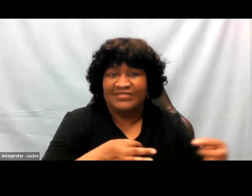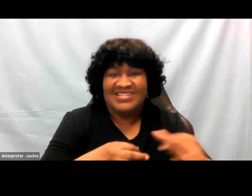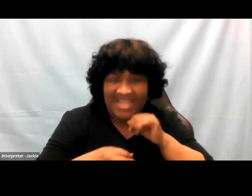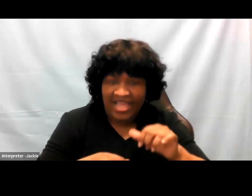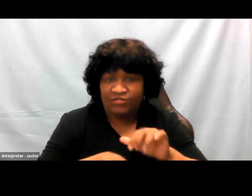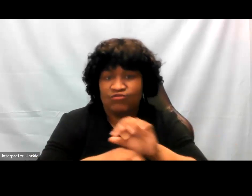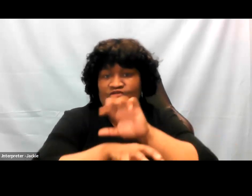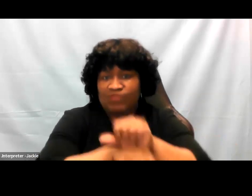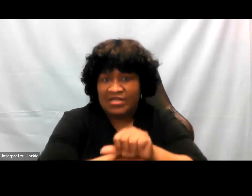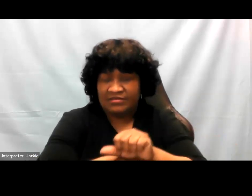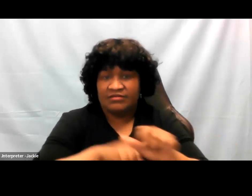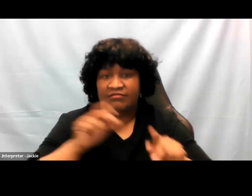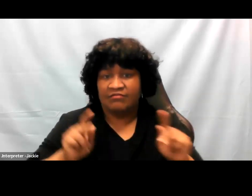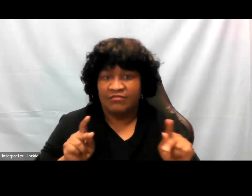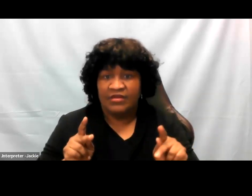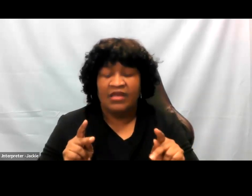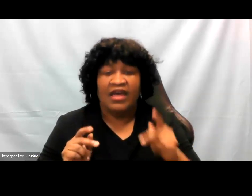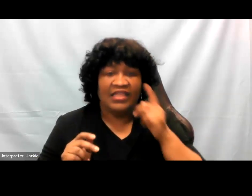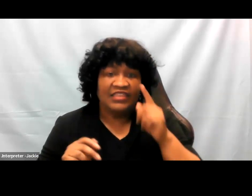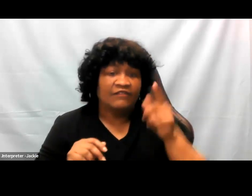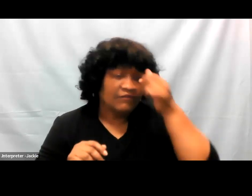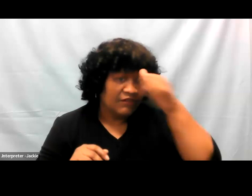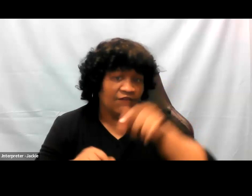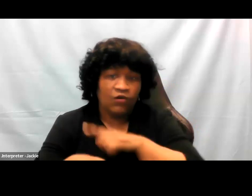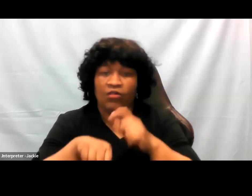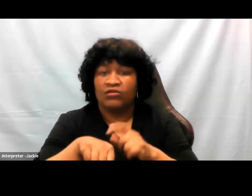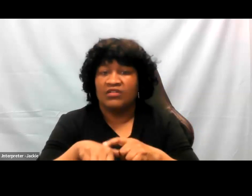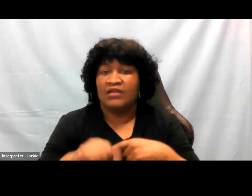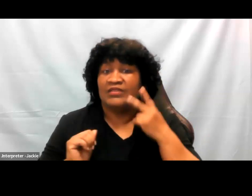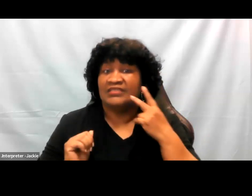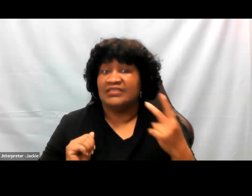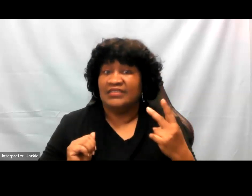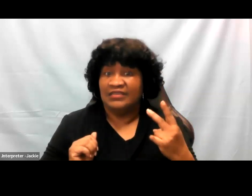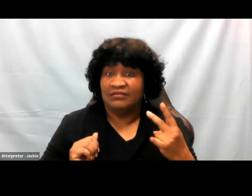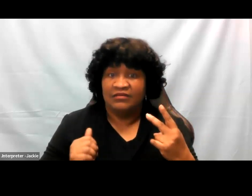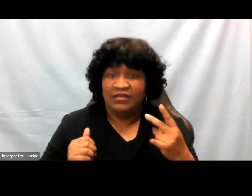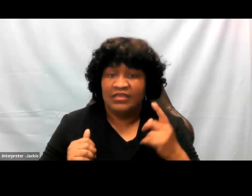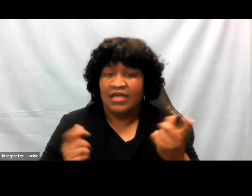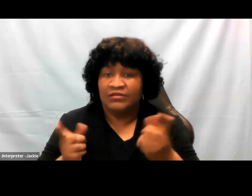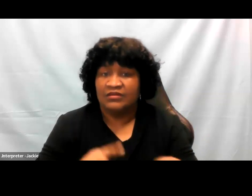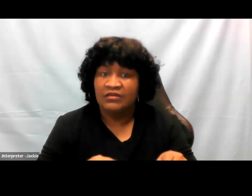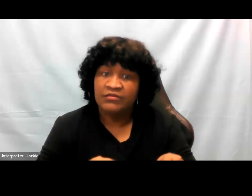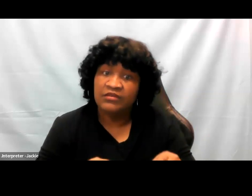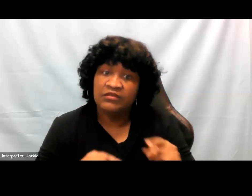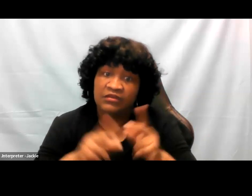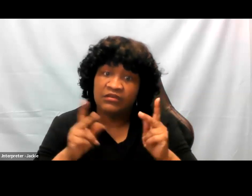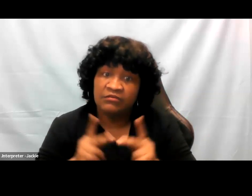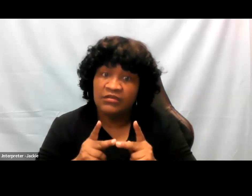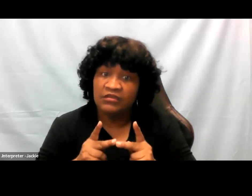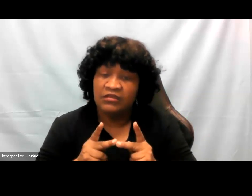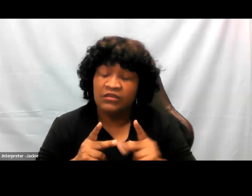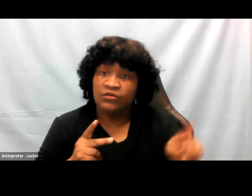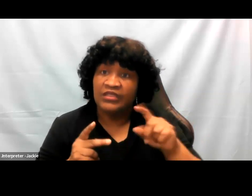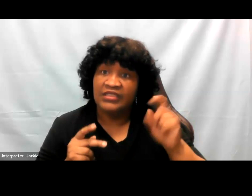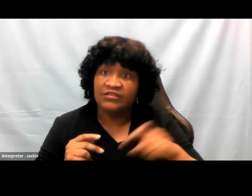arrest. I just think we've for so long seen jail as a place to take somebody in addition to the ER, right? That we need to